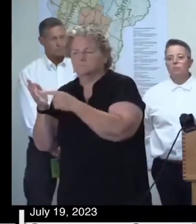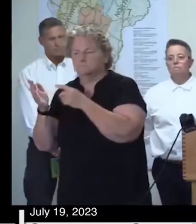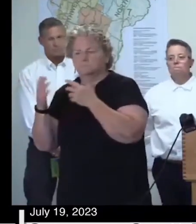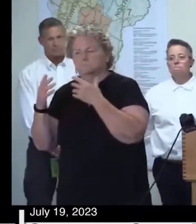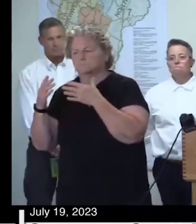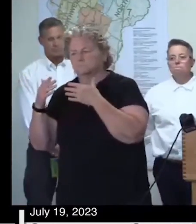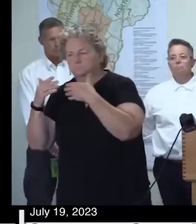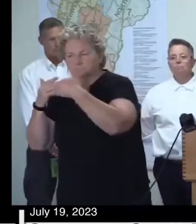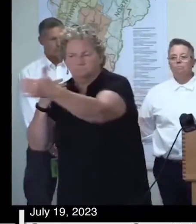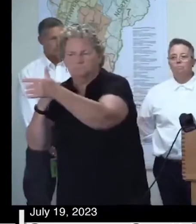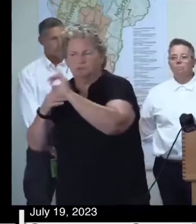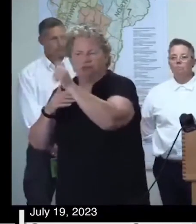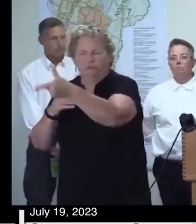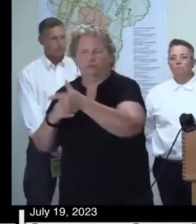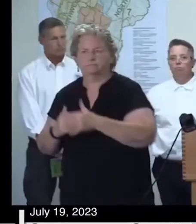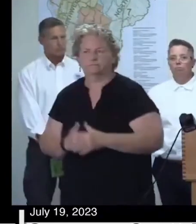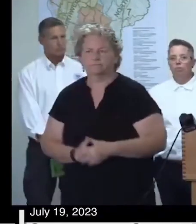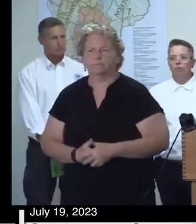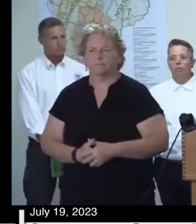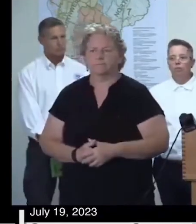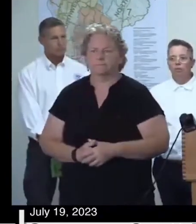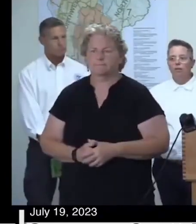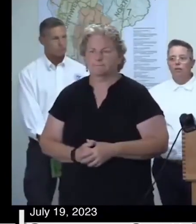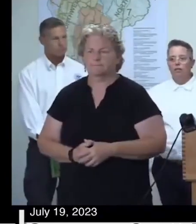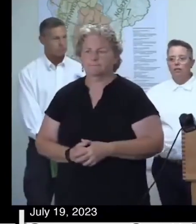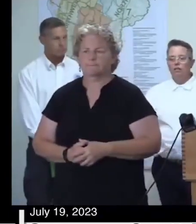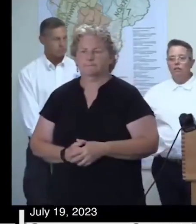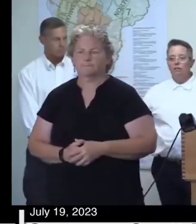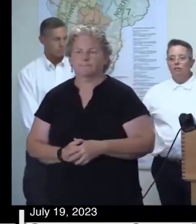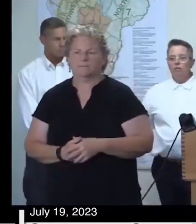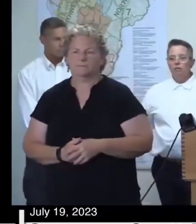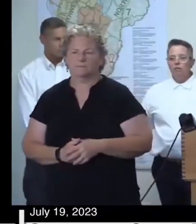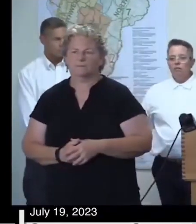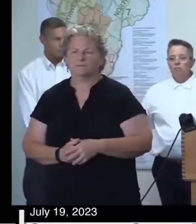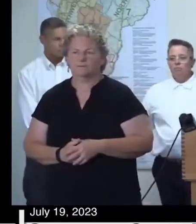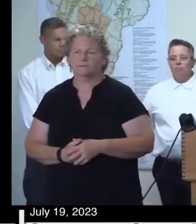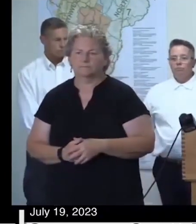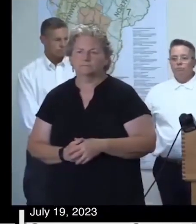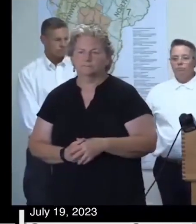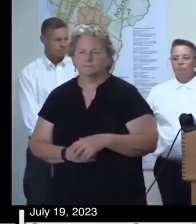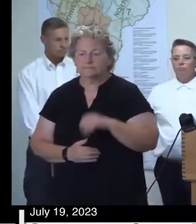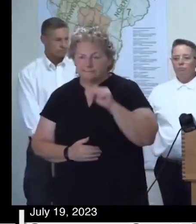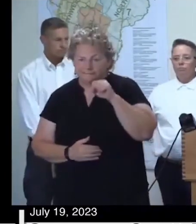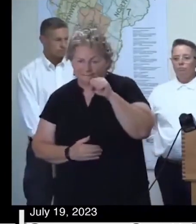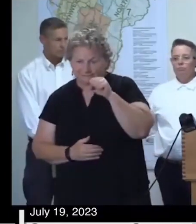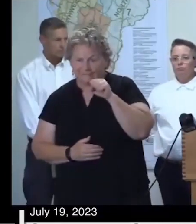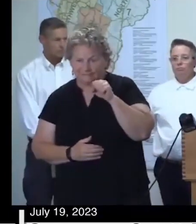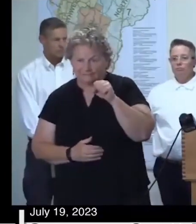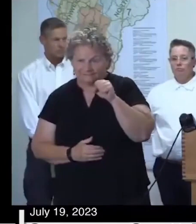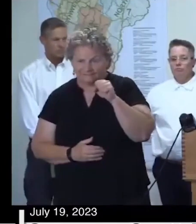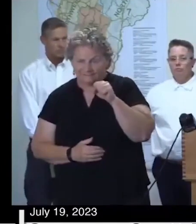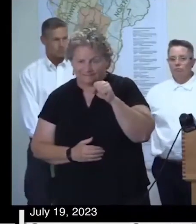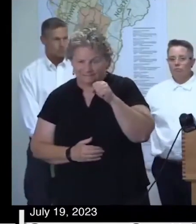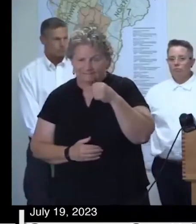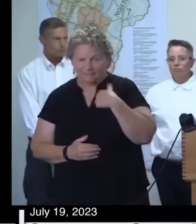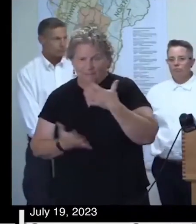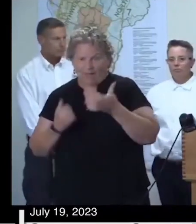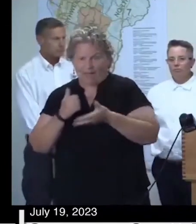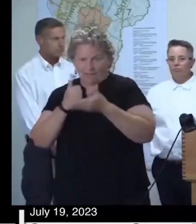of the ideas that we've had over the past in terms of helping businesses in the